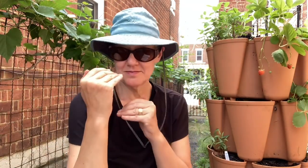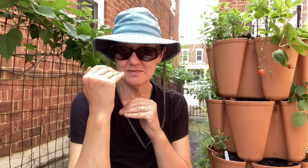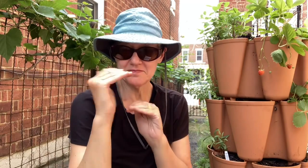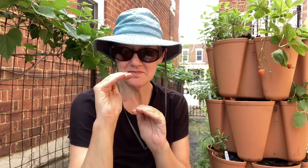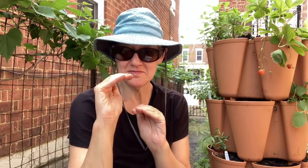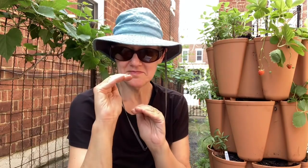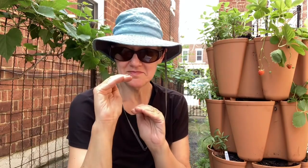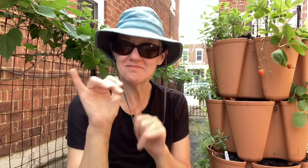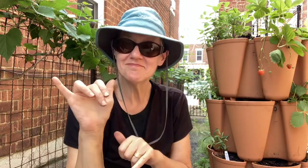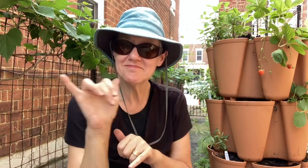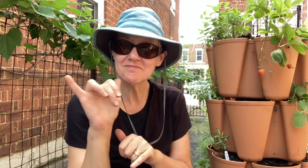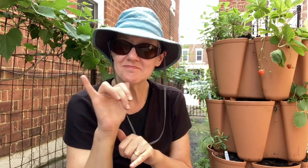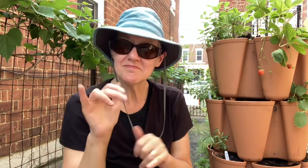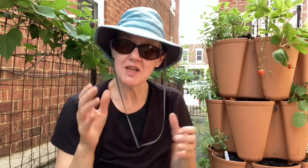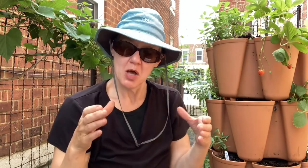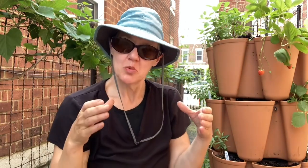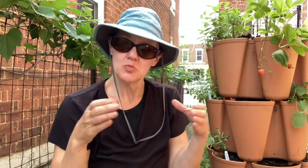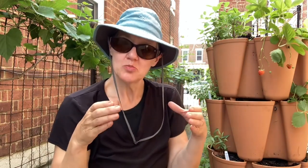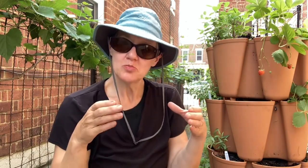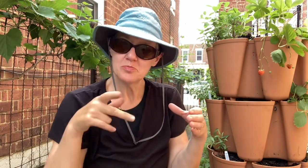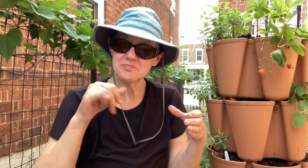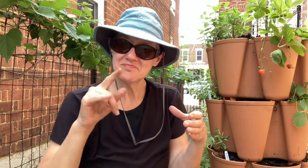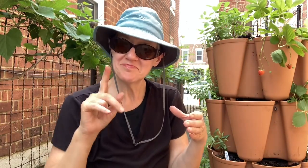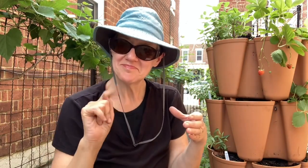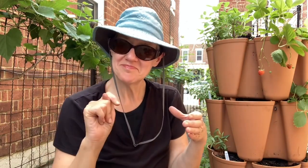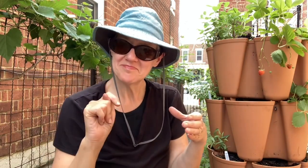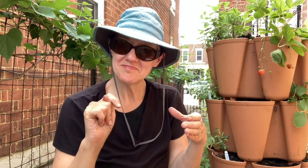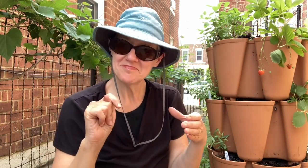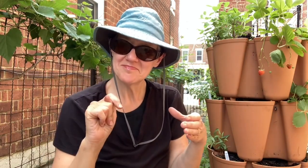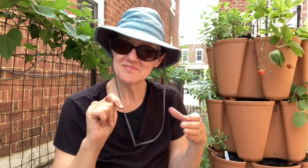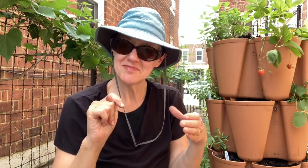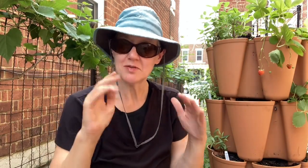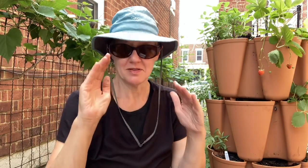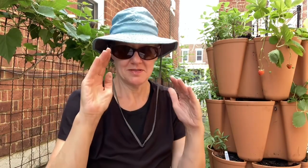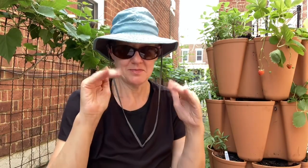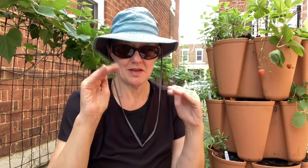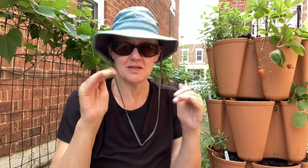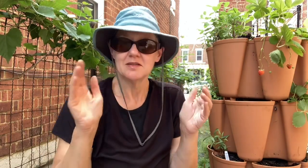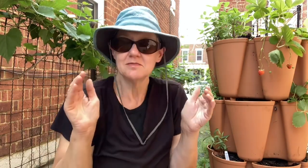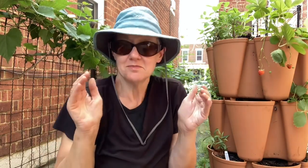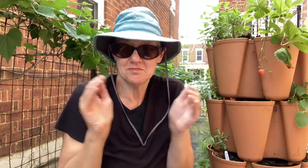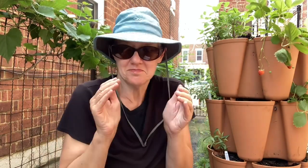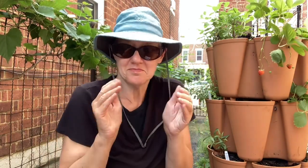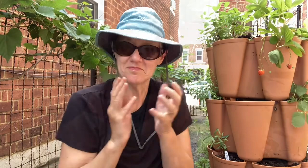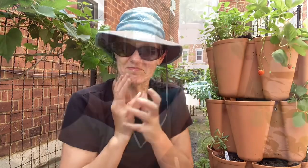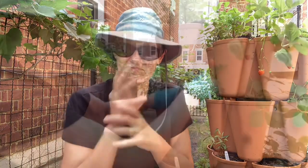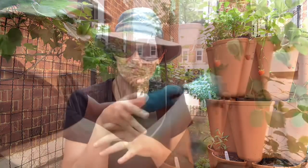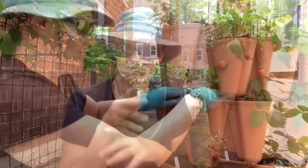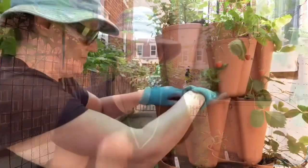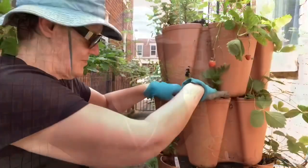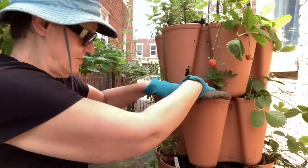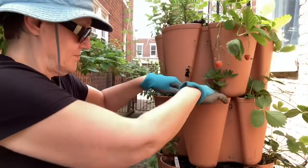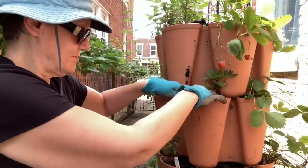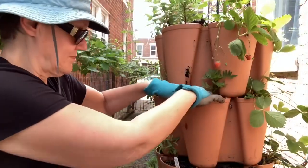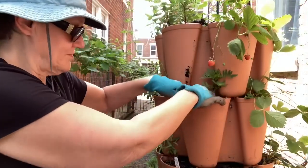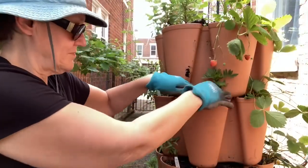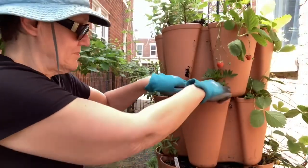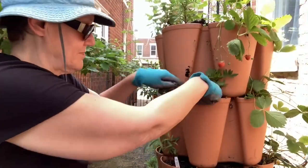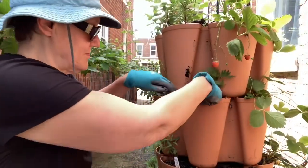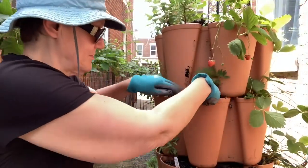stalks. It has its limit, just like any container that you grow in. Expect a smaller